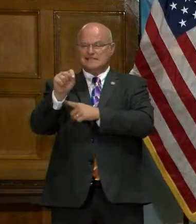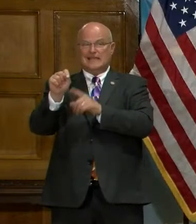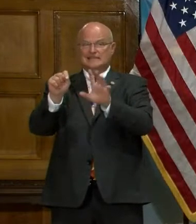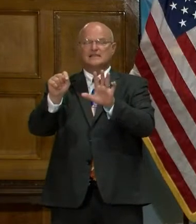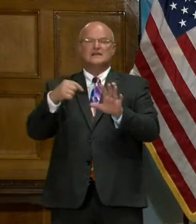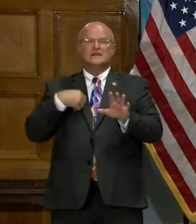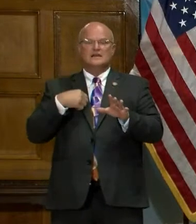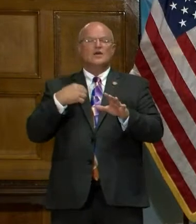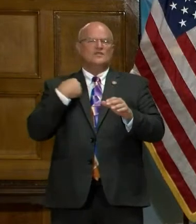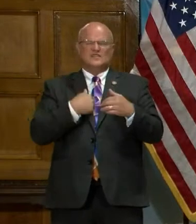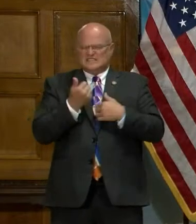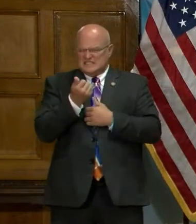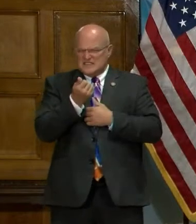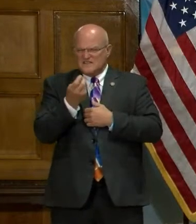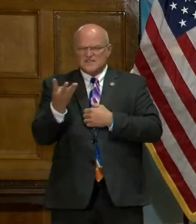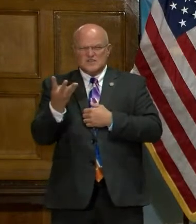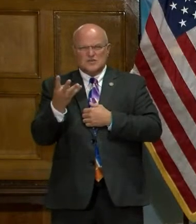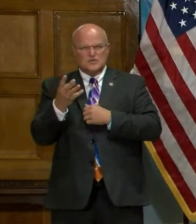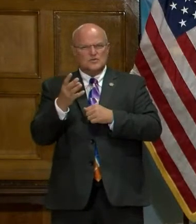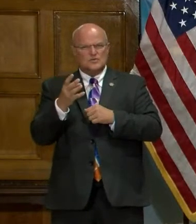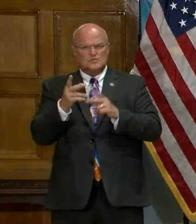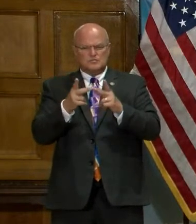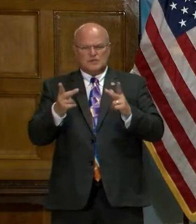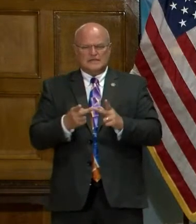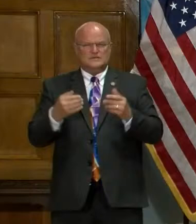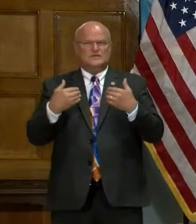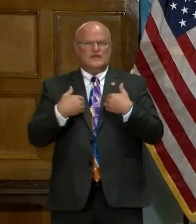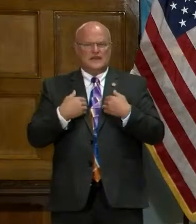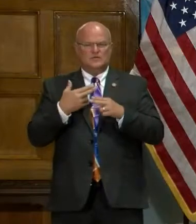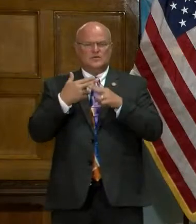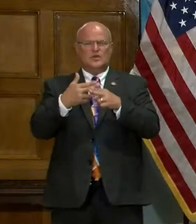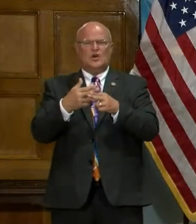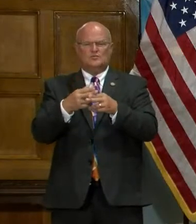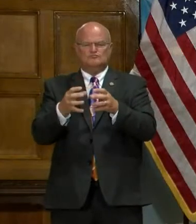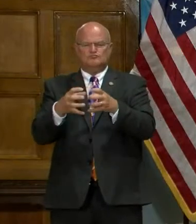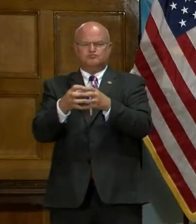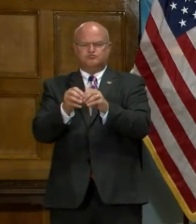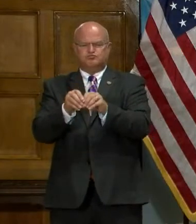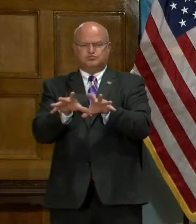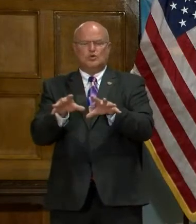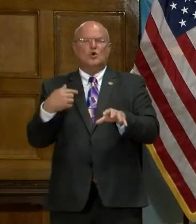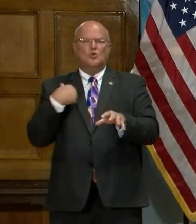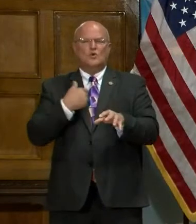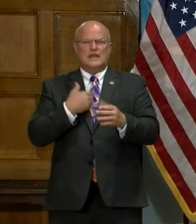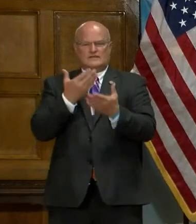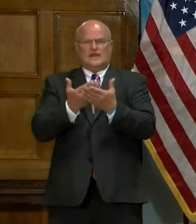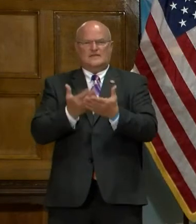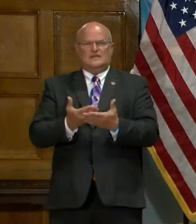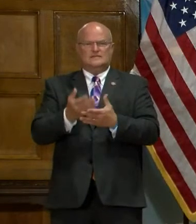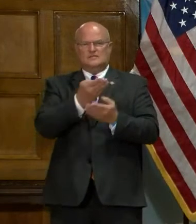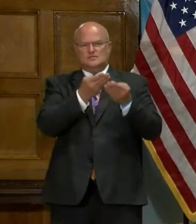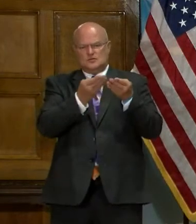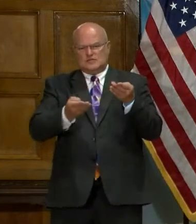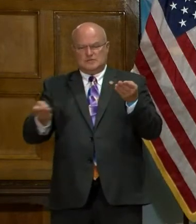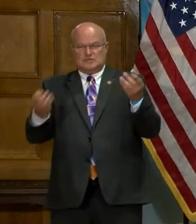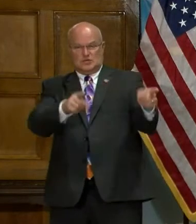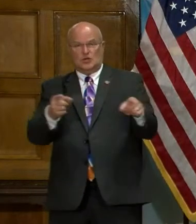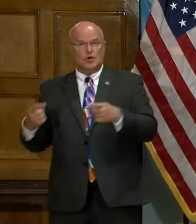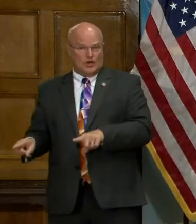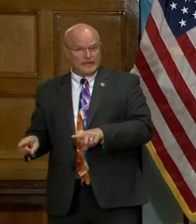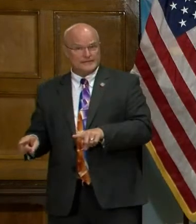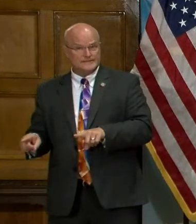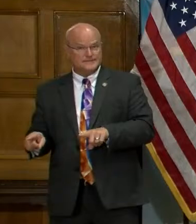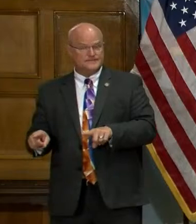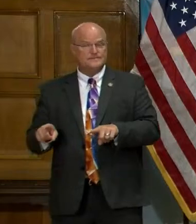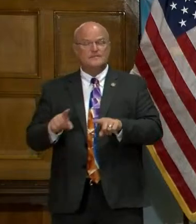had a handful of... I just want to interject something else here. Whenever he says that his legal counsel told him that the Freedom of Information Act compelled